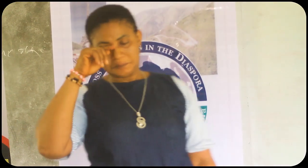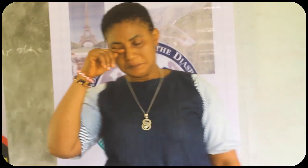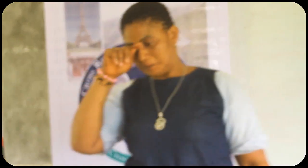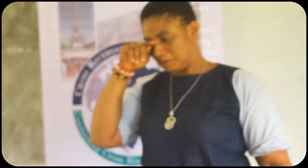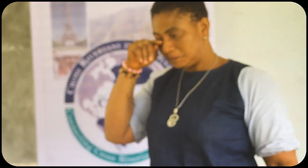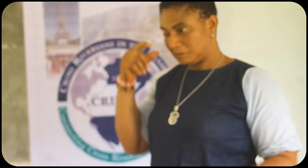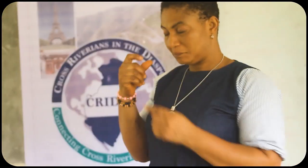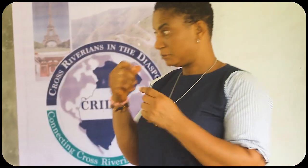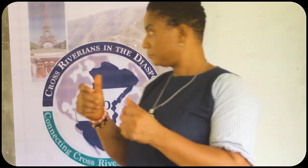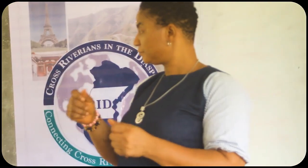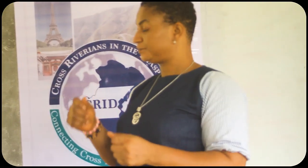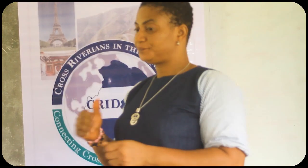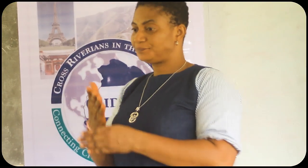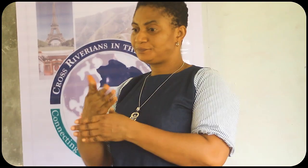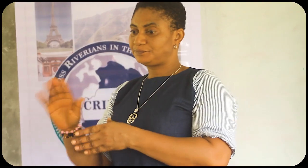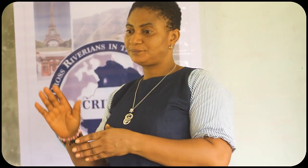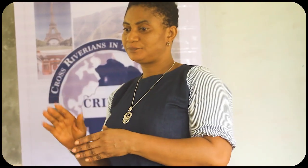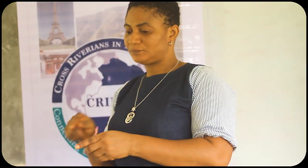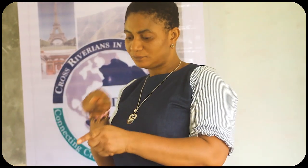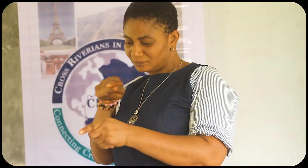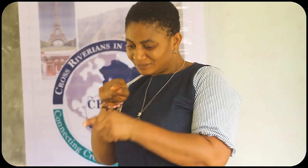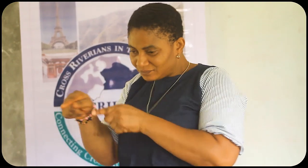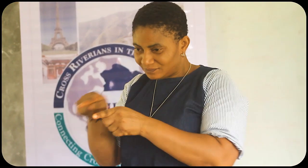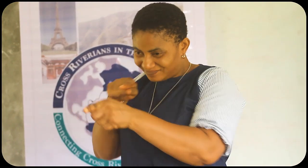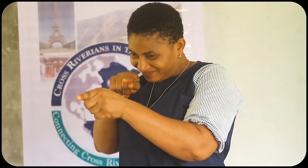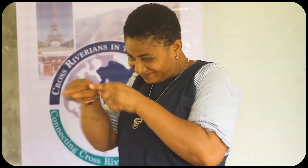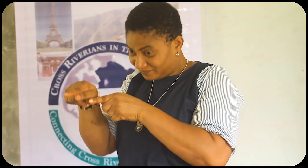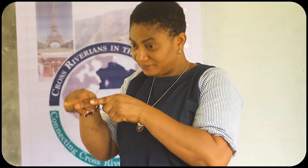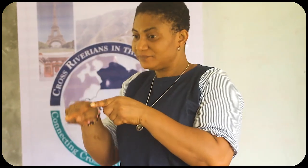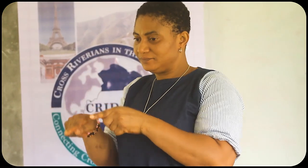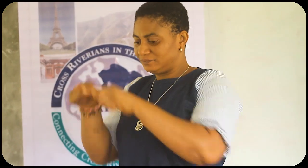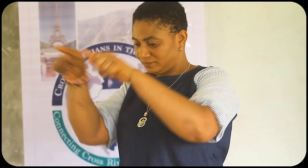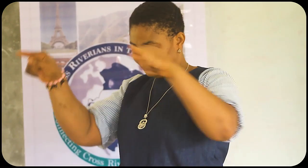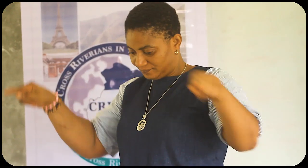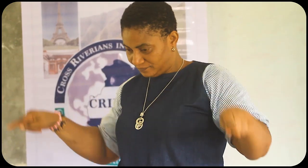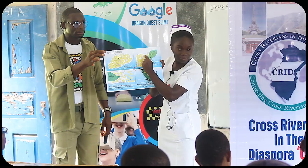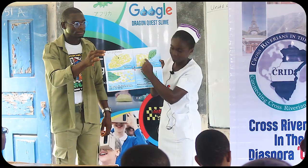Those sharp parts choke the membrane, the sacs,